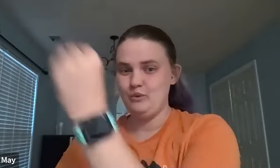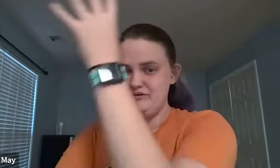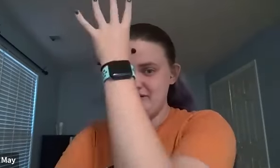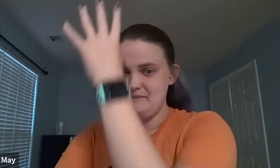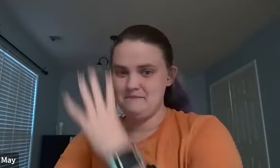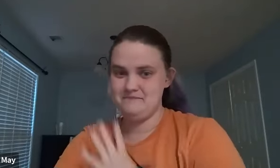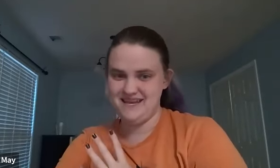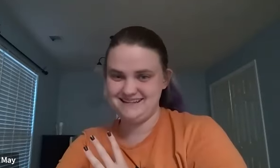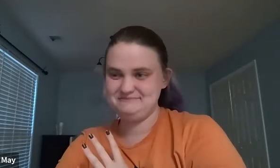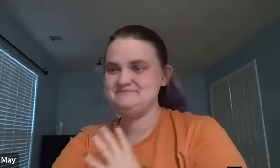wolf, man.